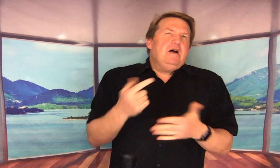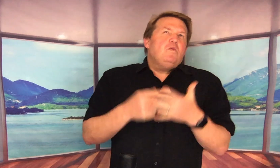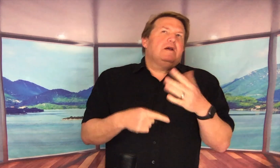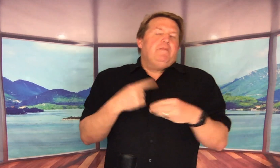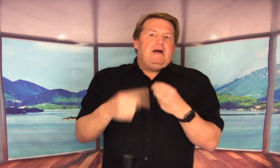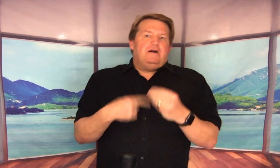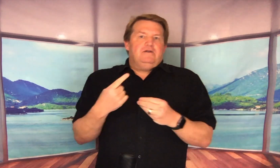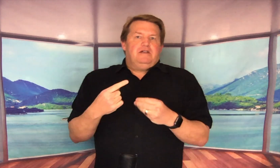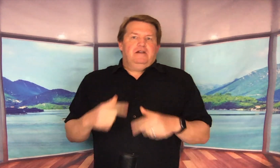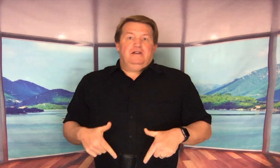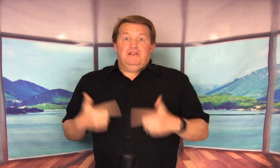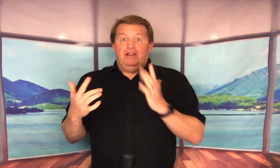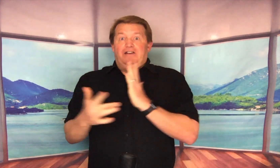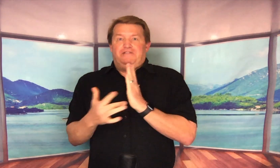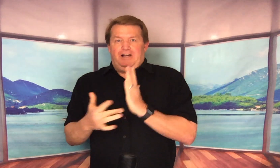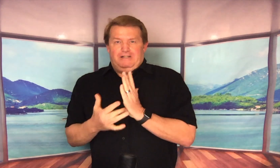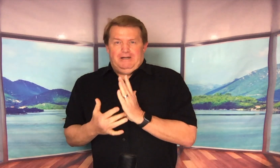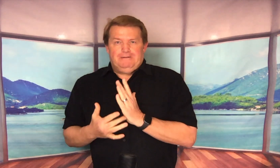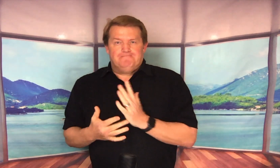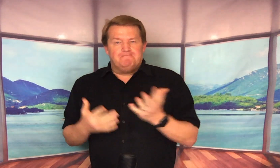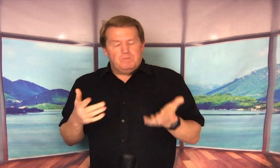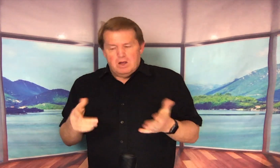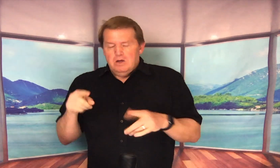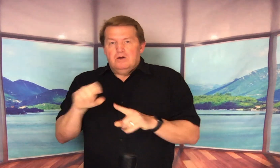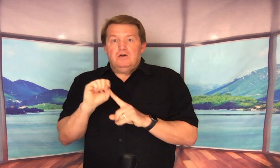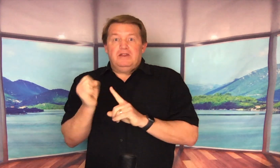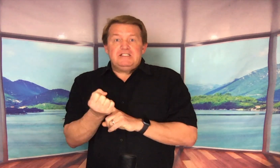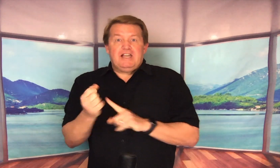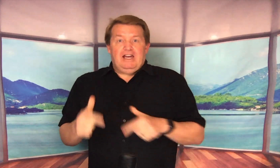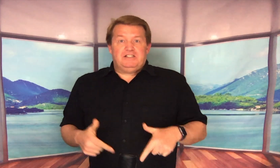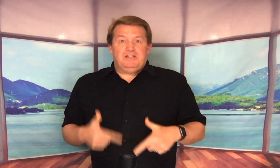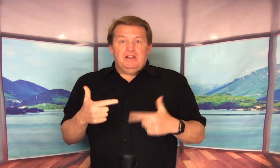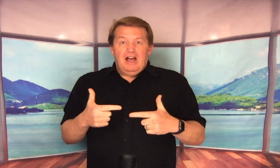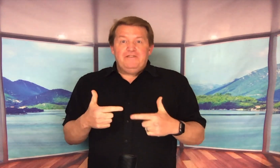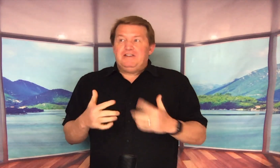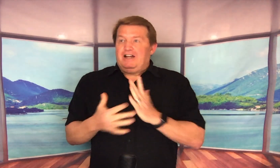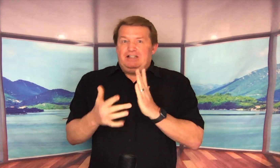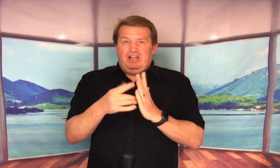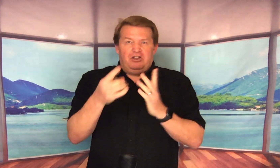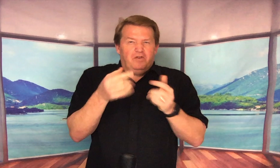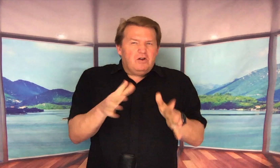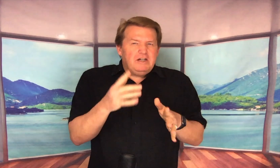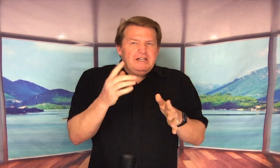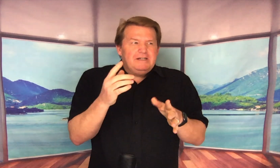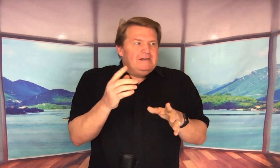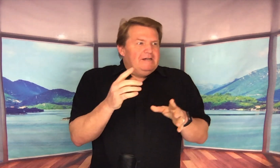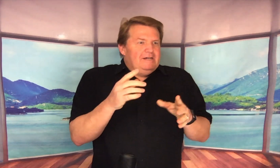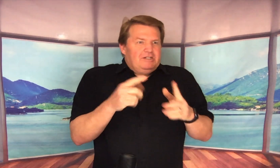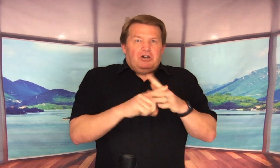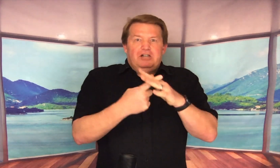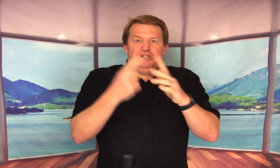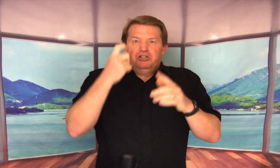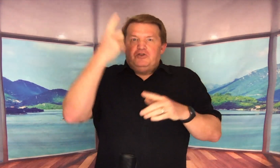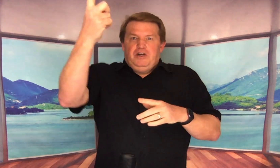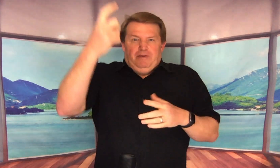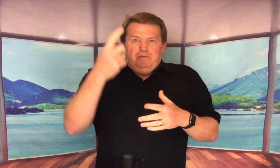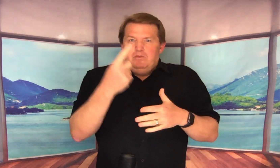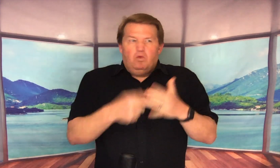what about the life technique? Well, in this case, the life technique, you've already started to dream. What are